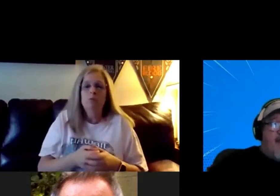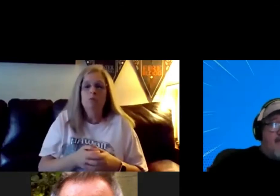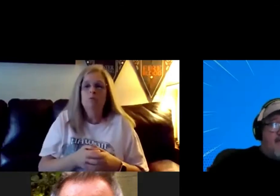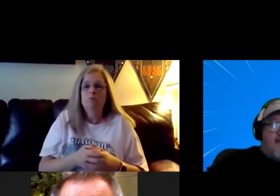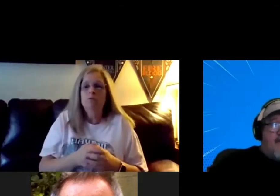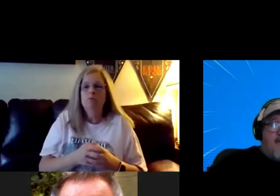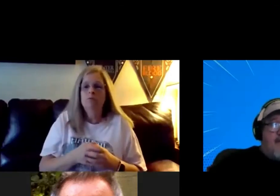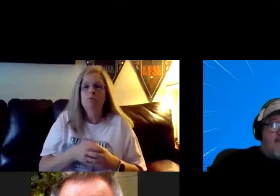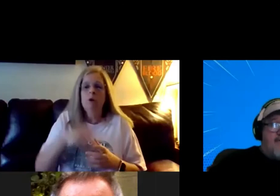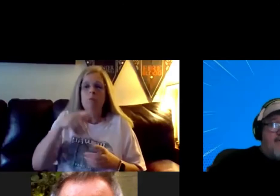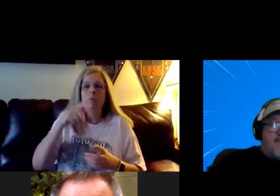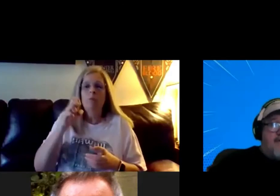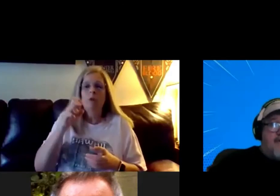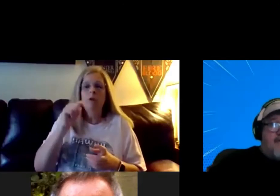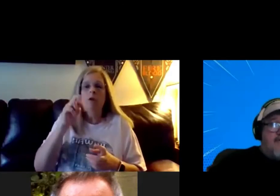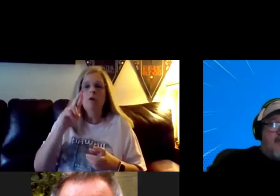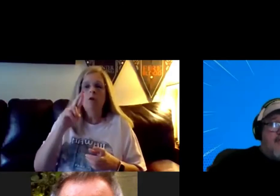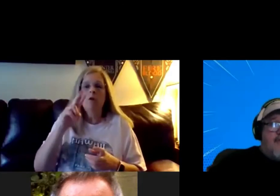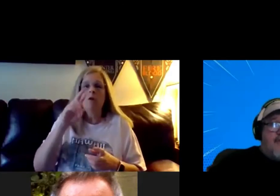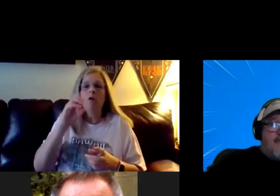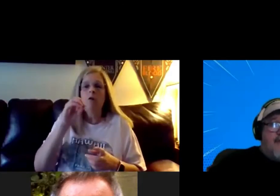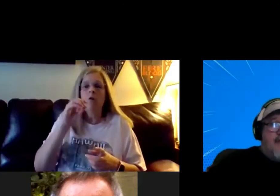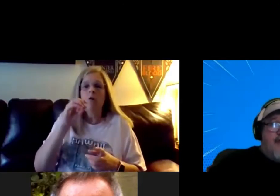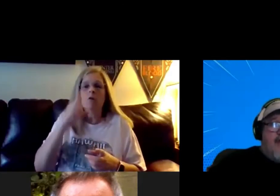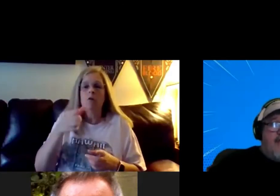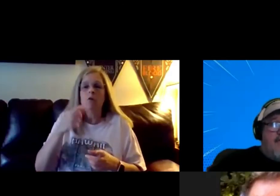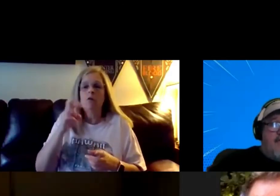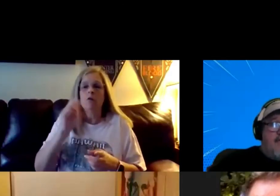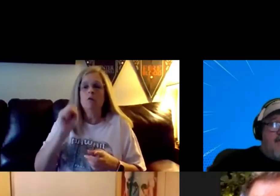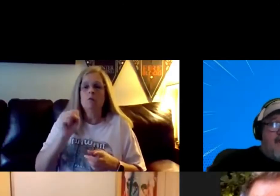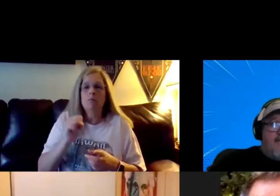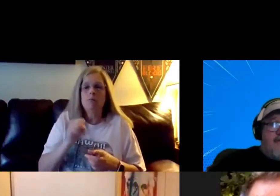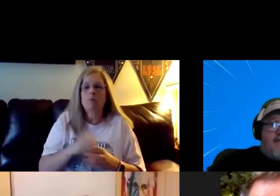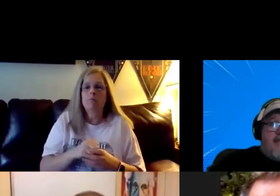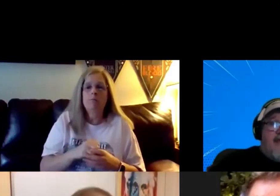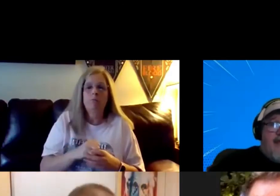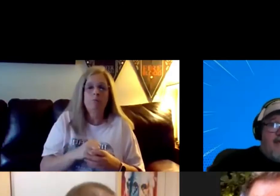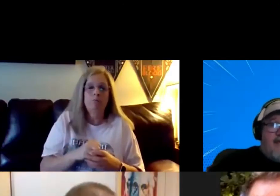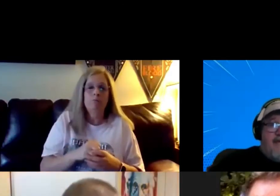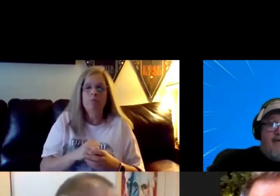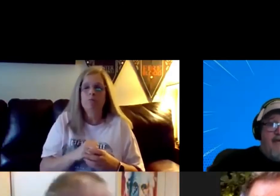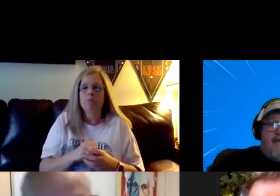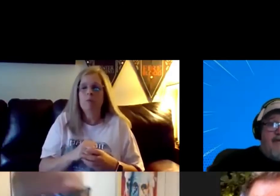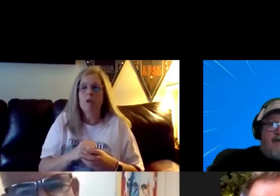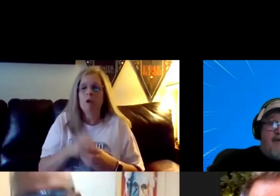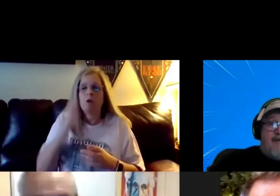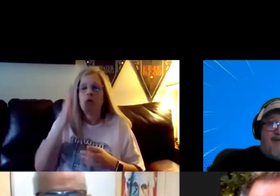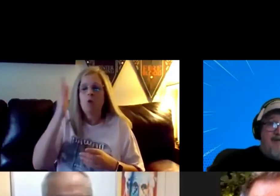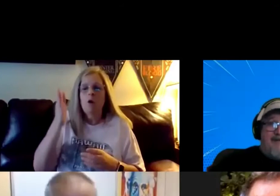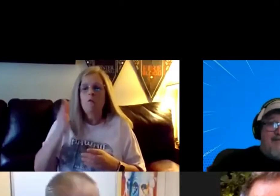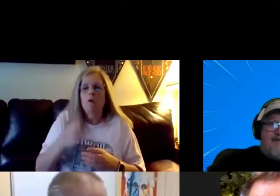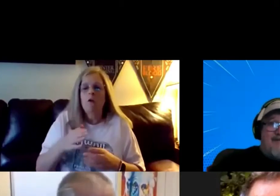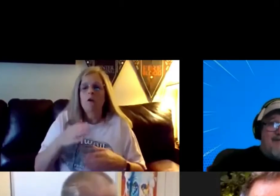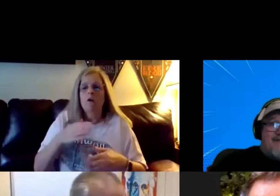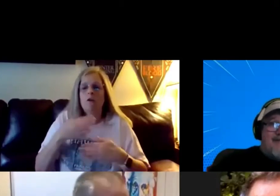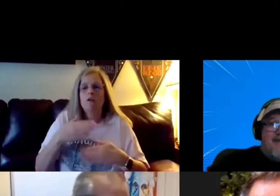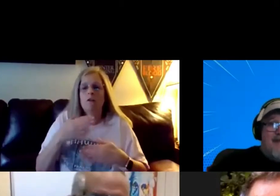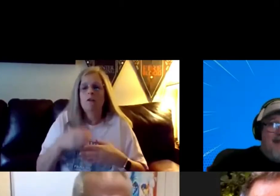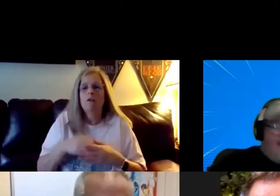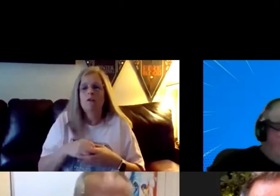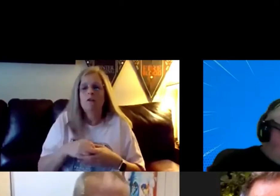Peter Rogers. Peter Rogers is the gentleman that I am forever glad introduced me to this